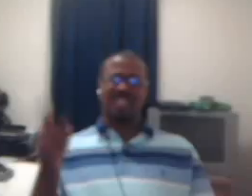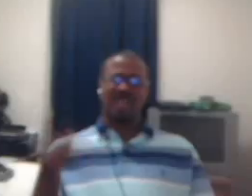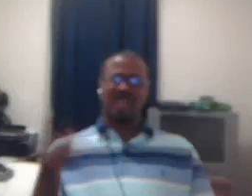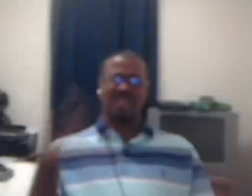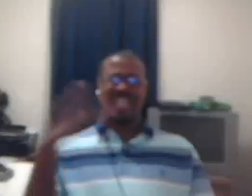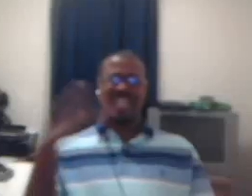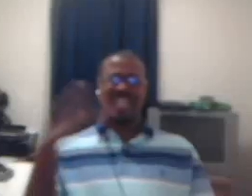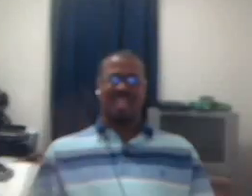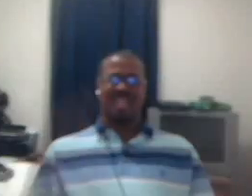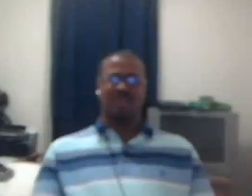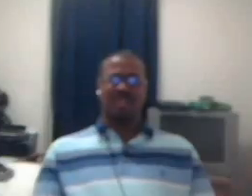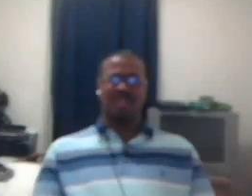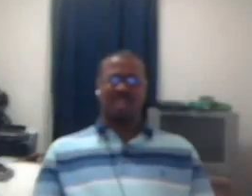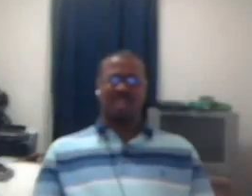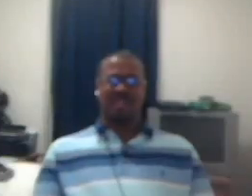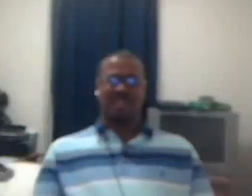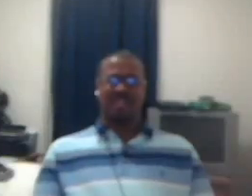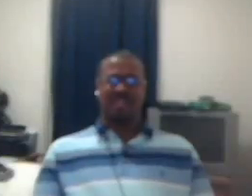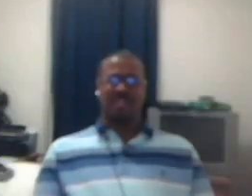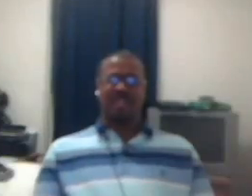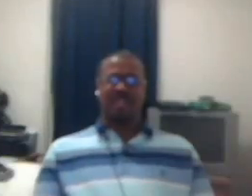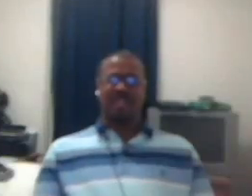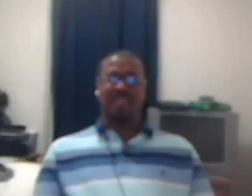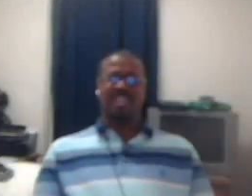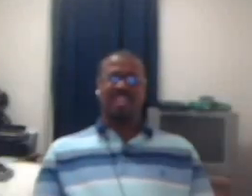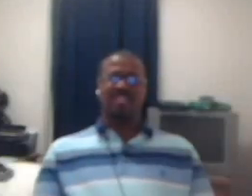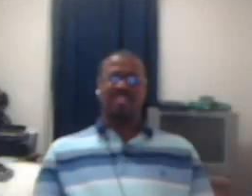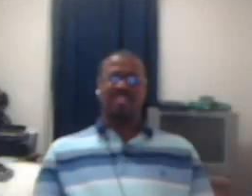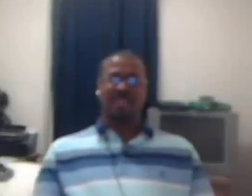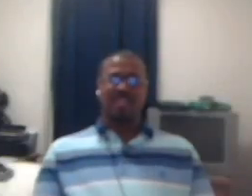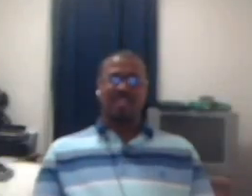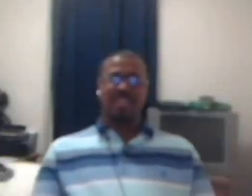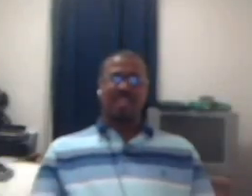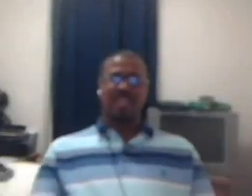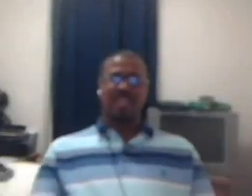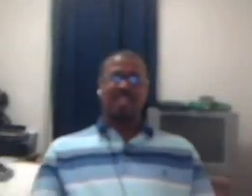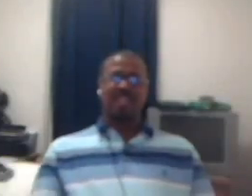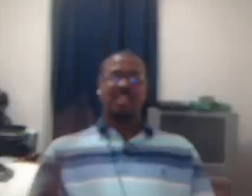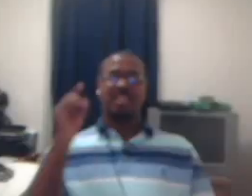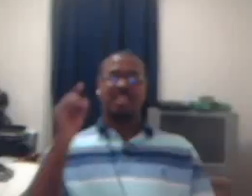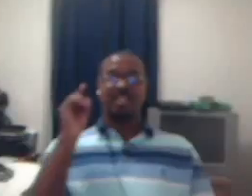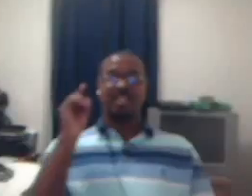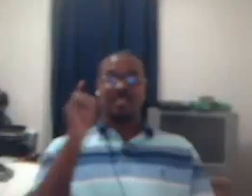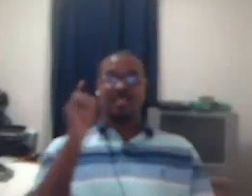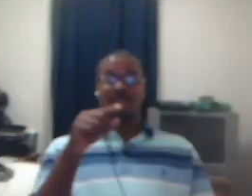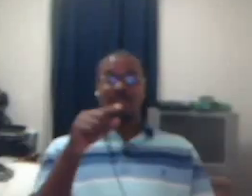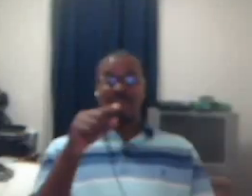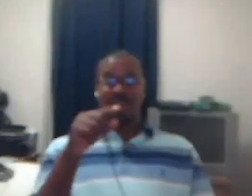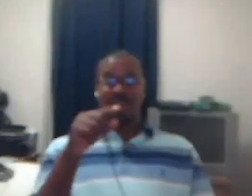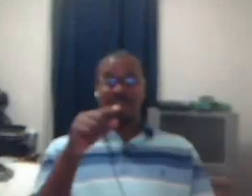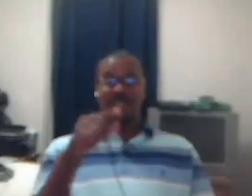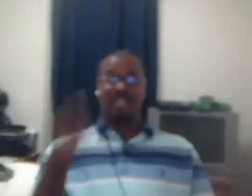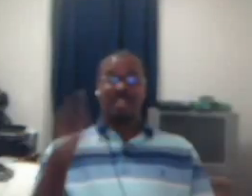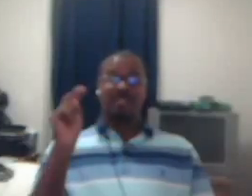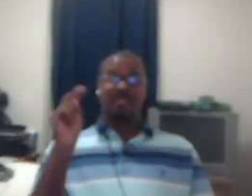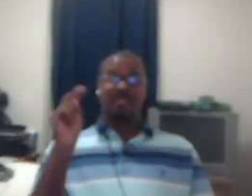black women, any kind of women, okay? But let me tell y'all something. There's some good black women out there. There's some good